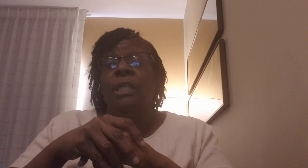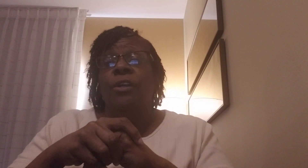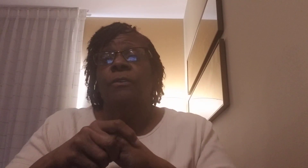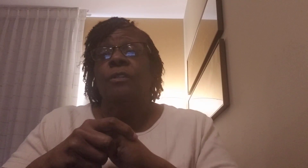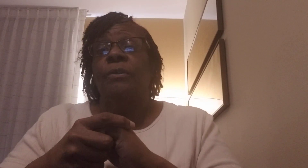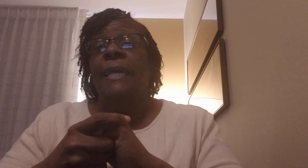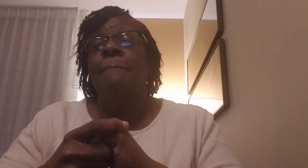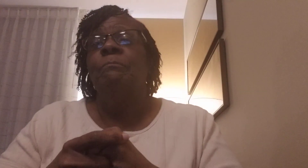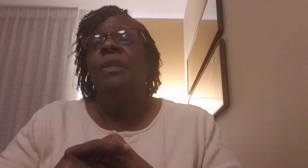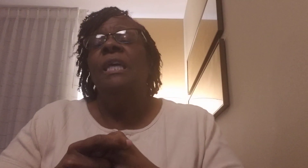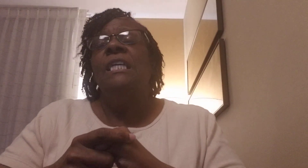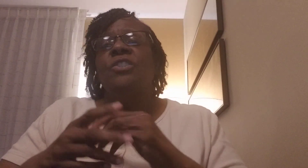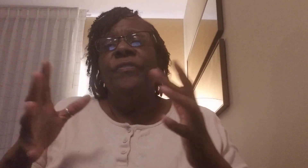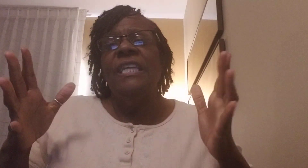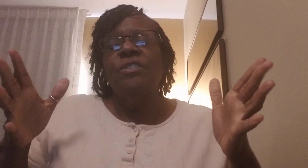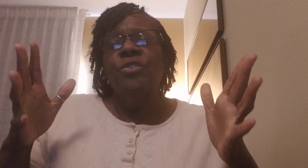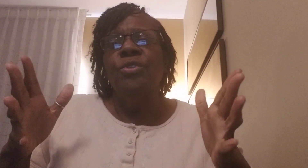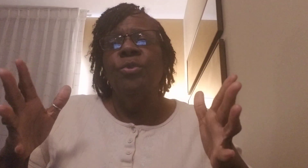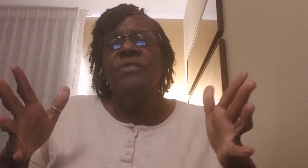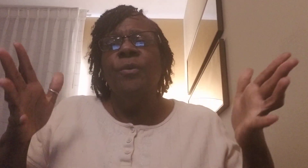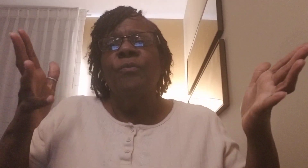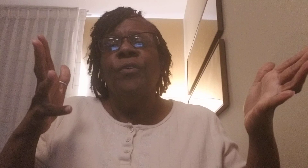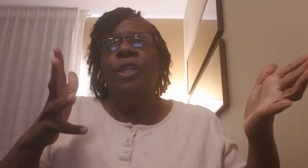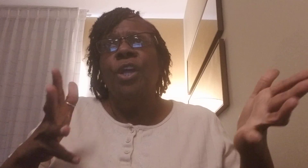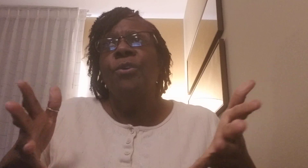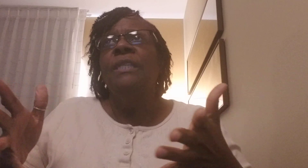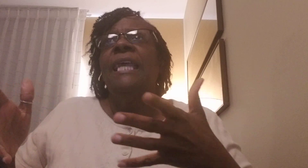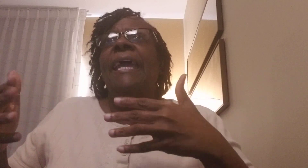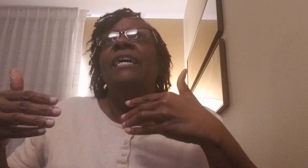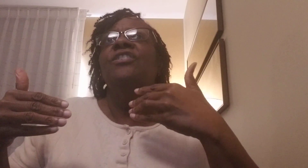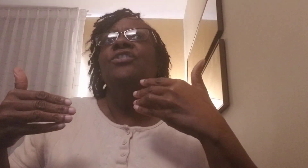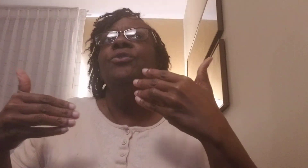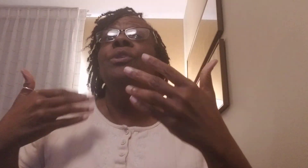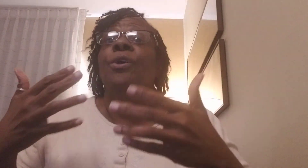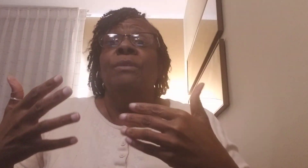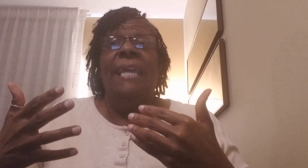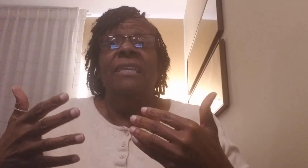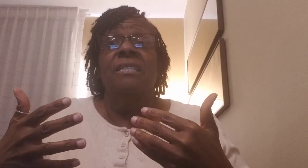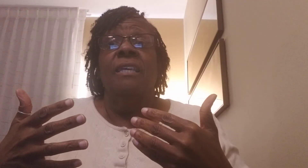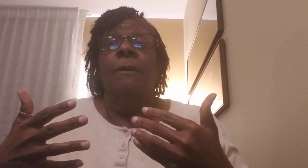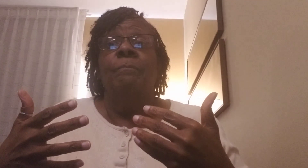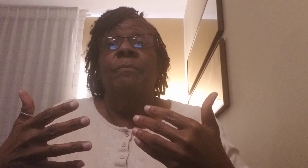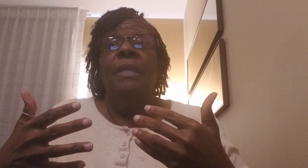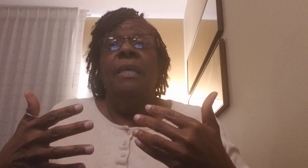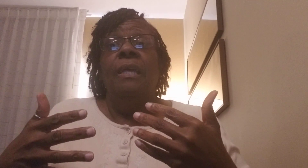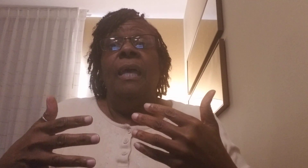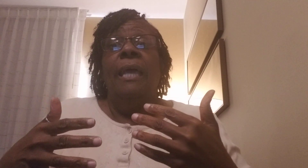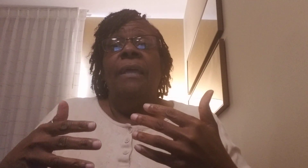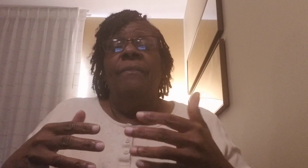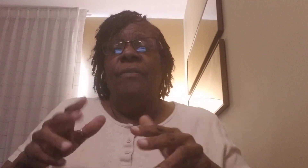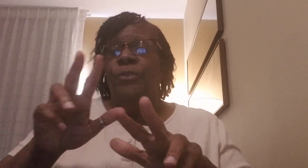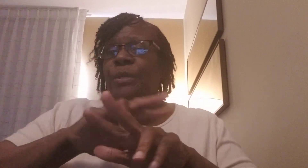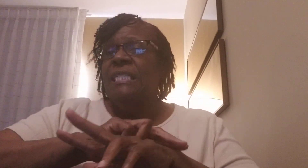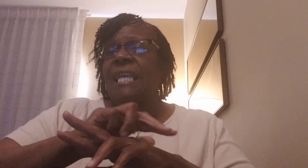learned, okay? So these are tools for learning as you learn ASL. 3